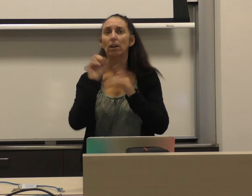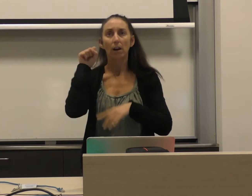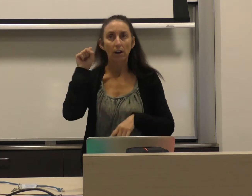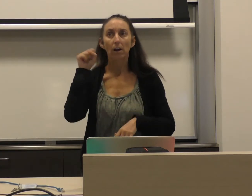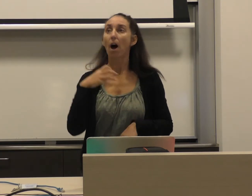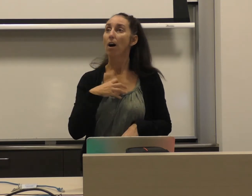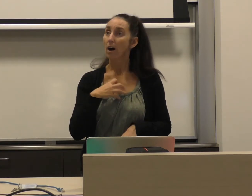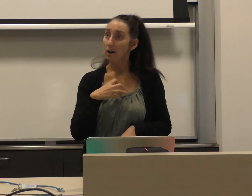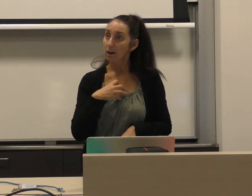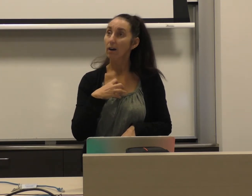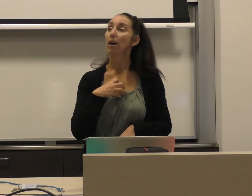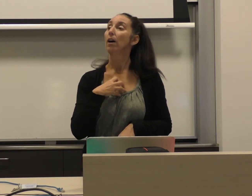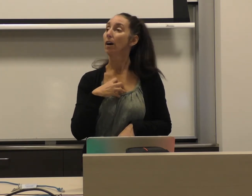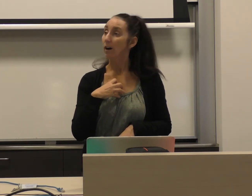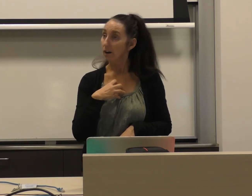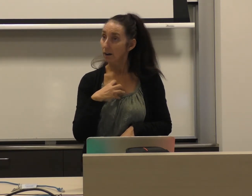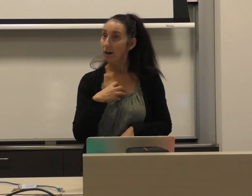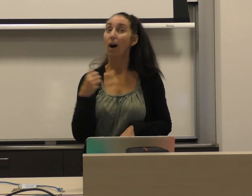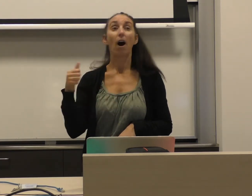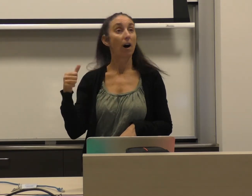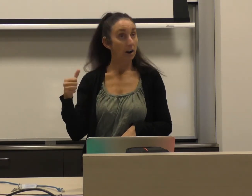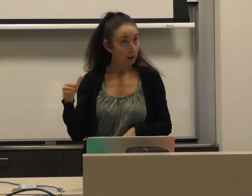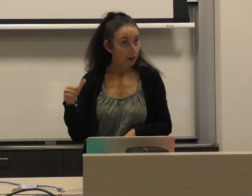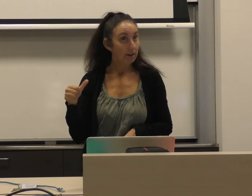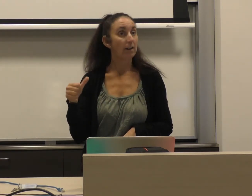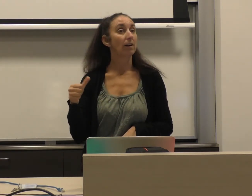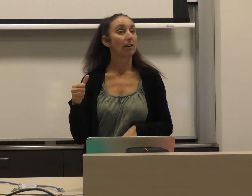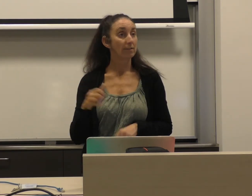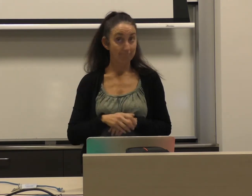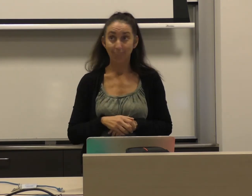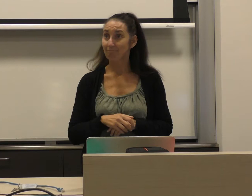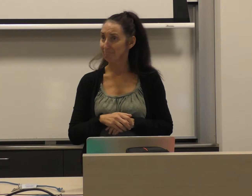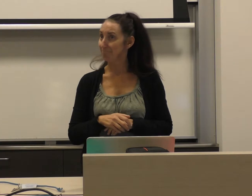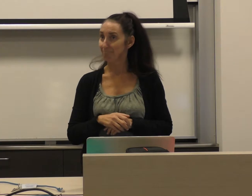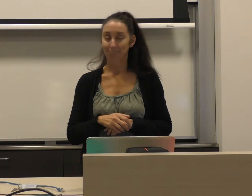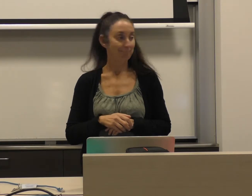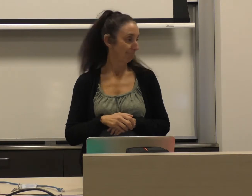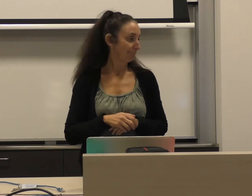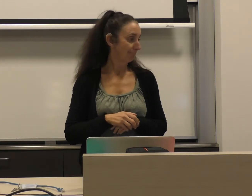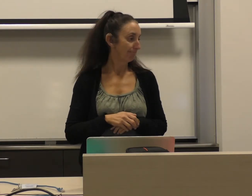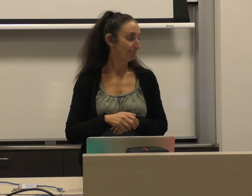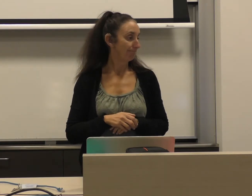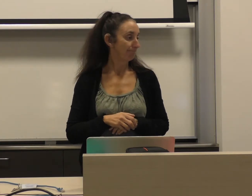affirmation or, oh, right, that's what you mean, okay? Your mouth comes open.